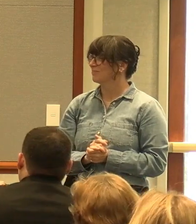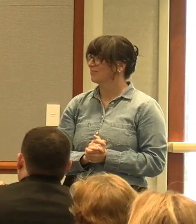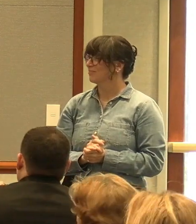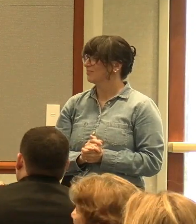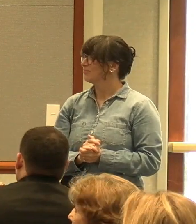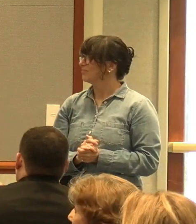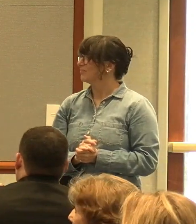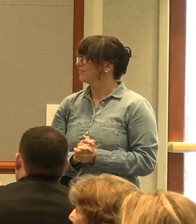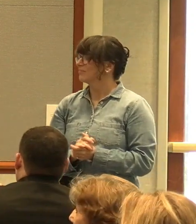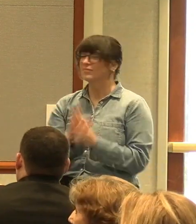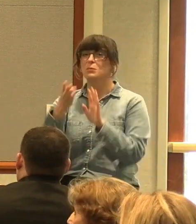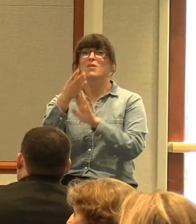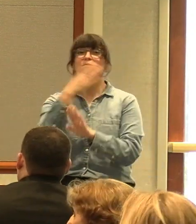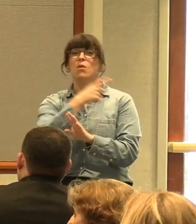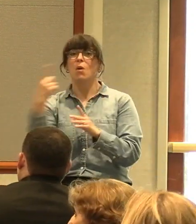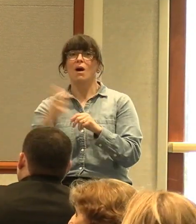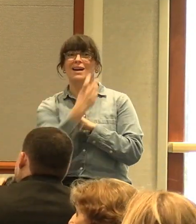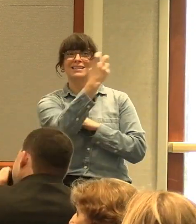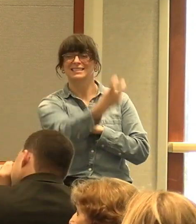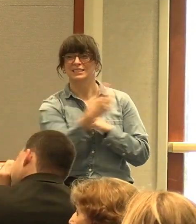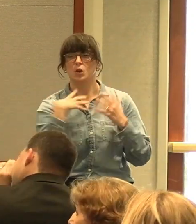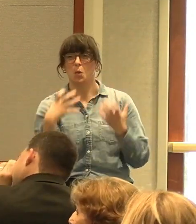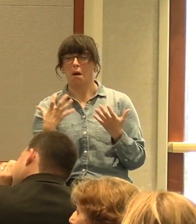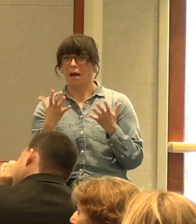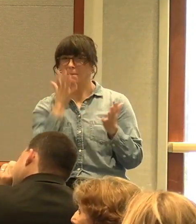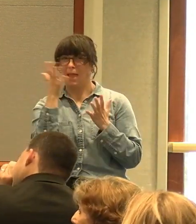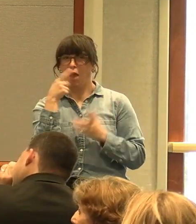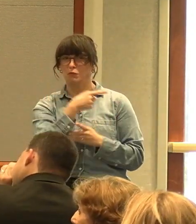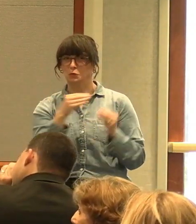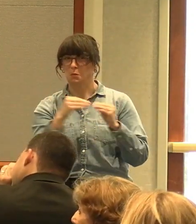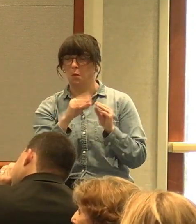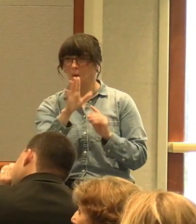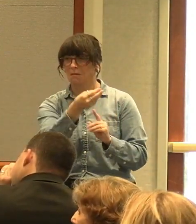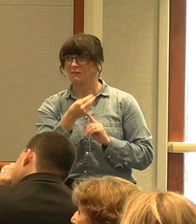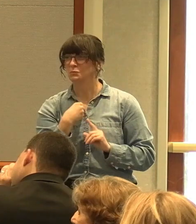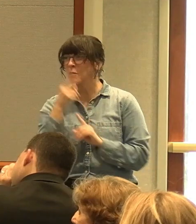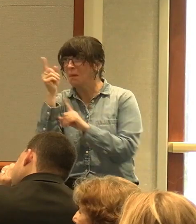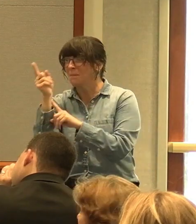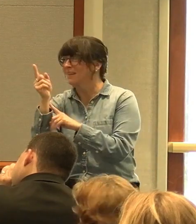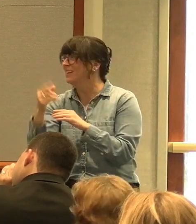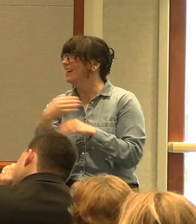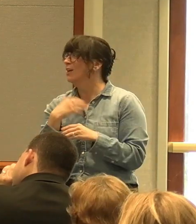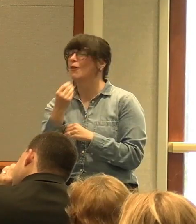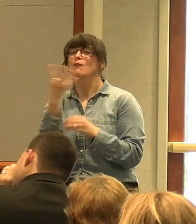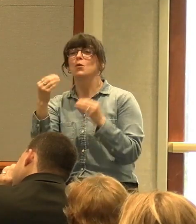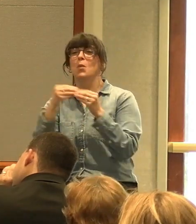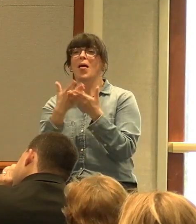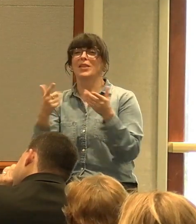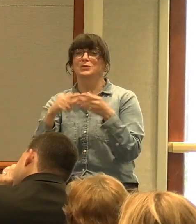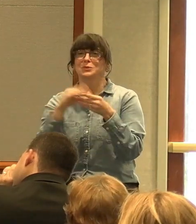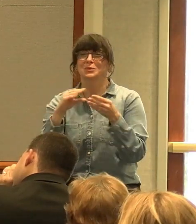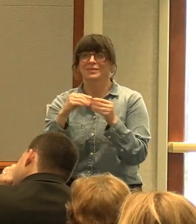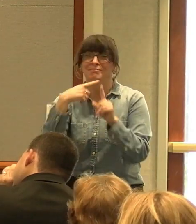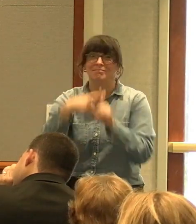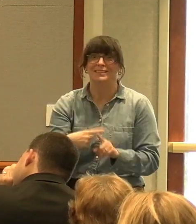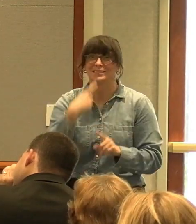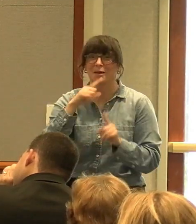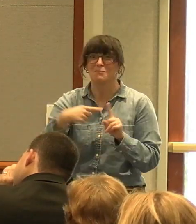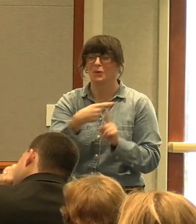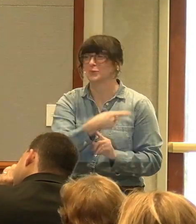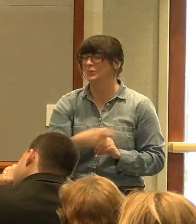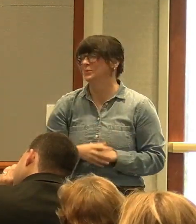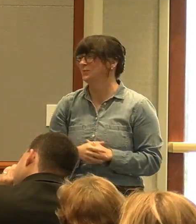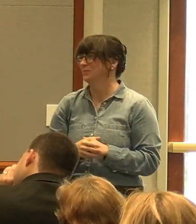And before we let you sit, we're going to embarrass you just a minute more because we have a couple more nice things that we want to tell